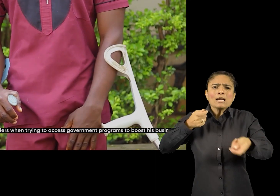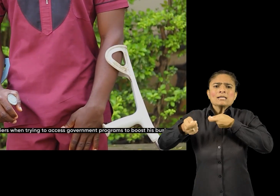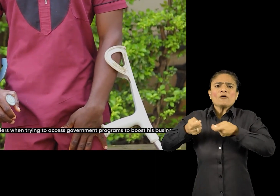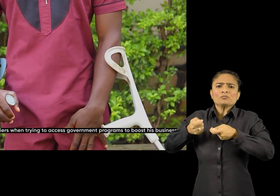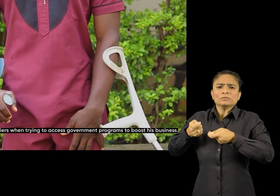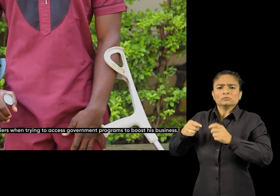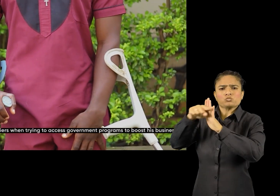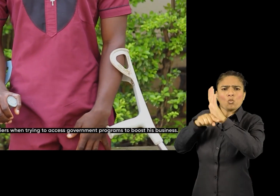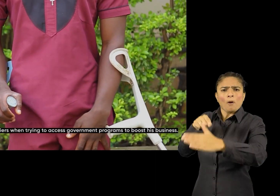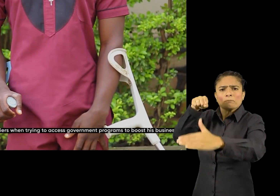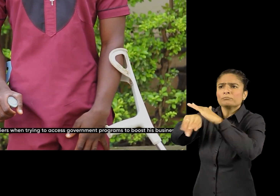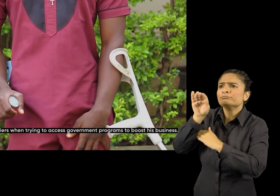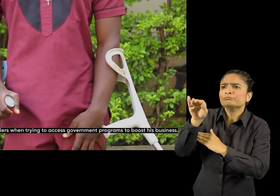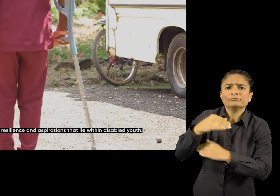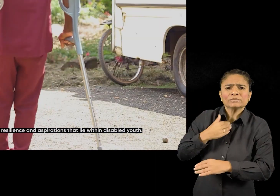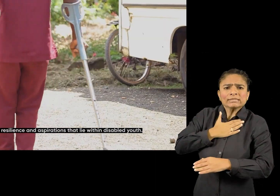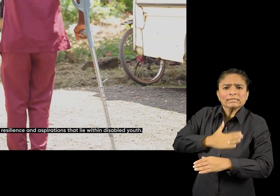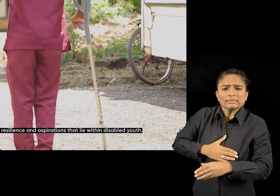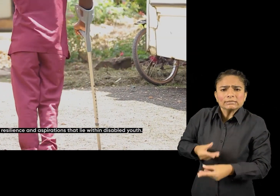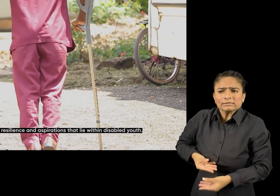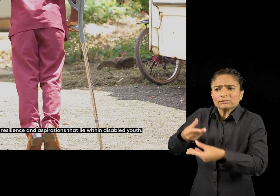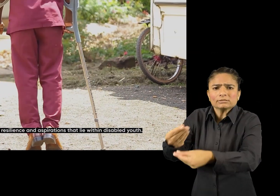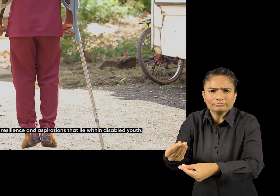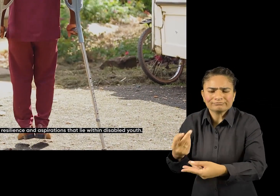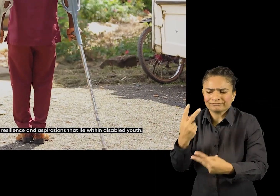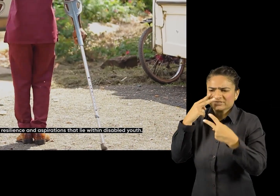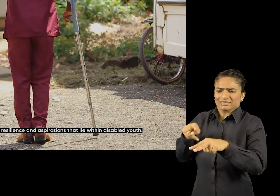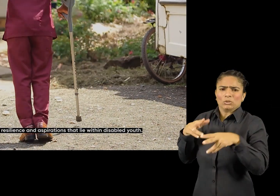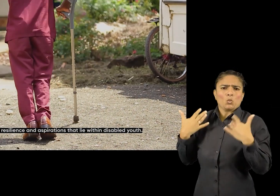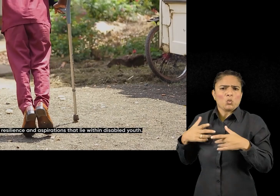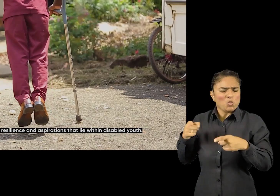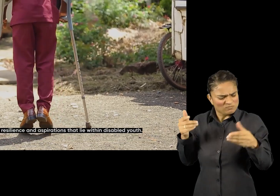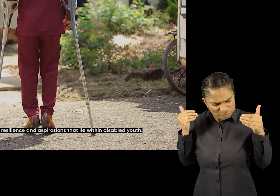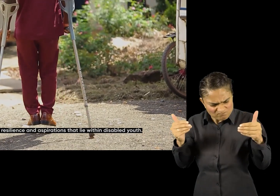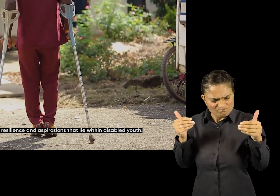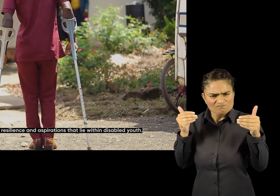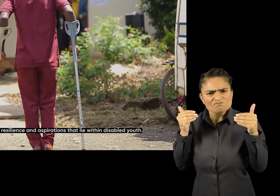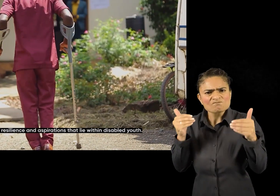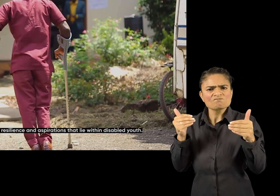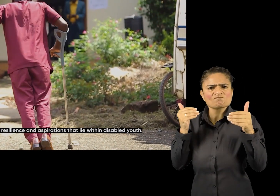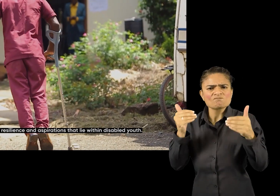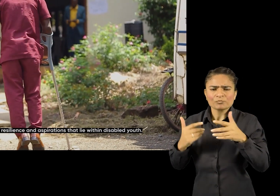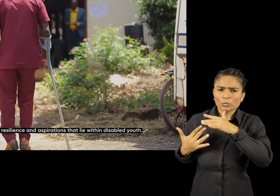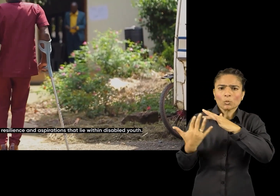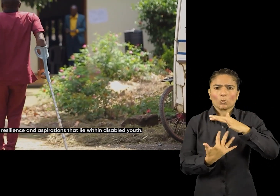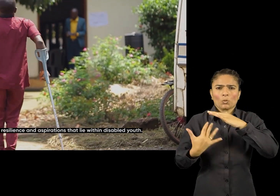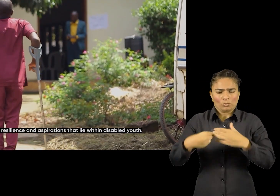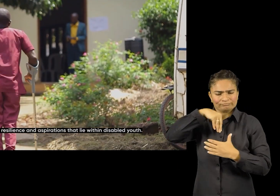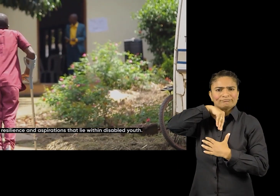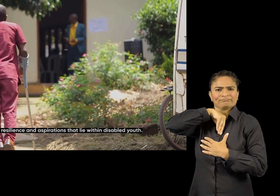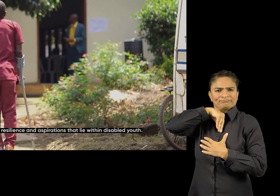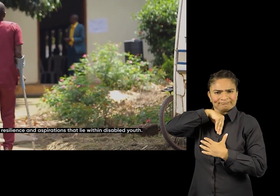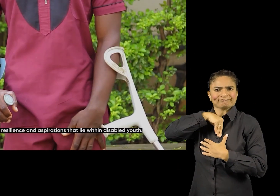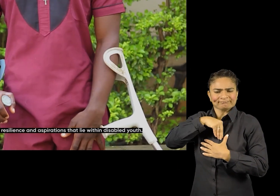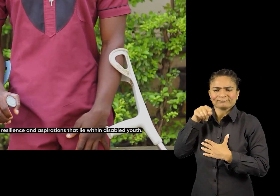government programs to boost his business. His history reflects the resilience and aspirations